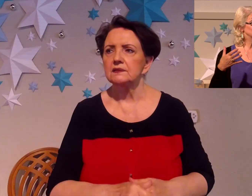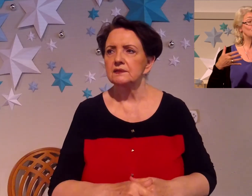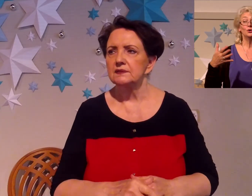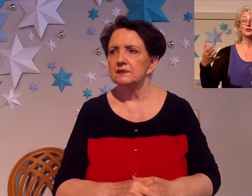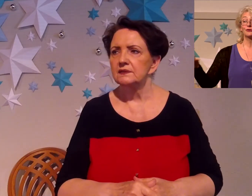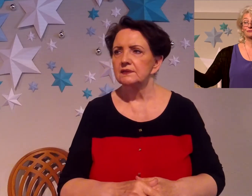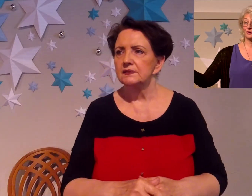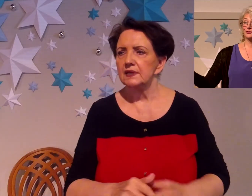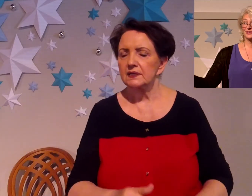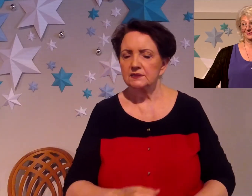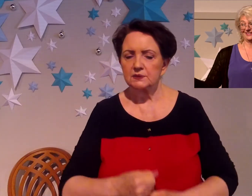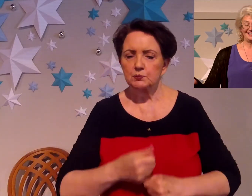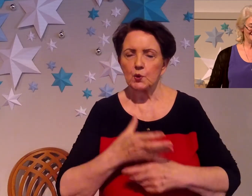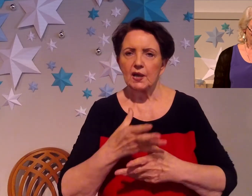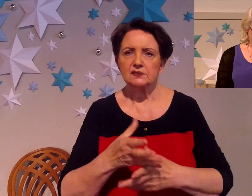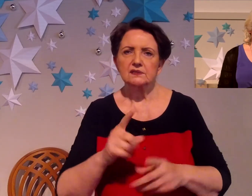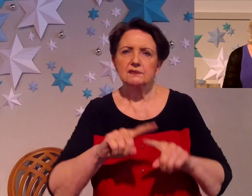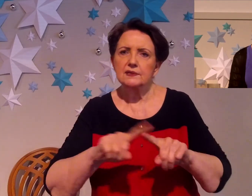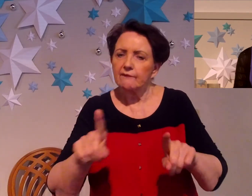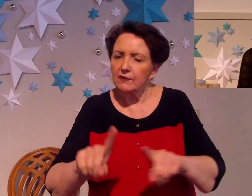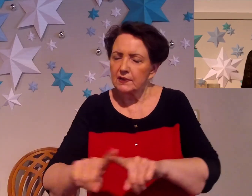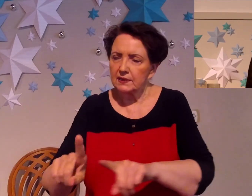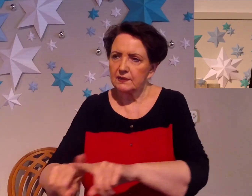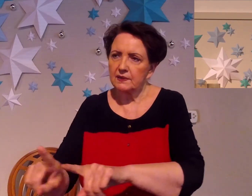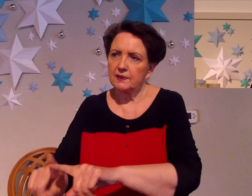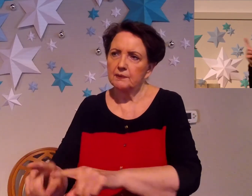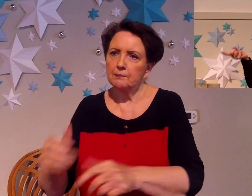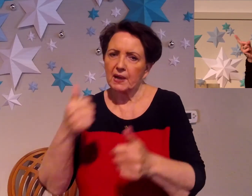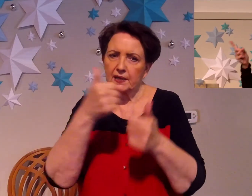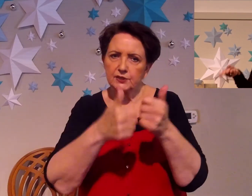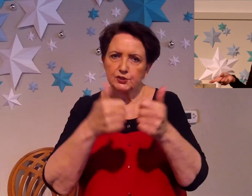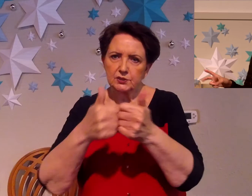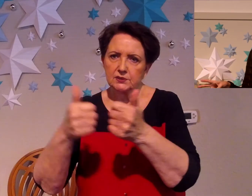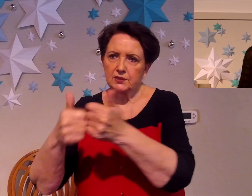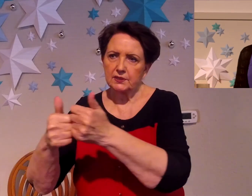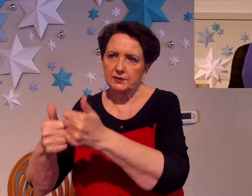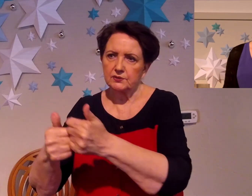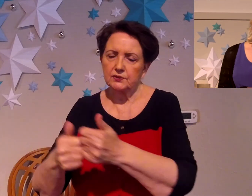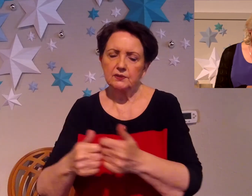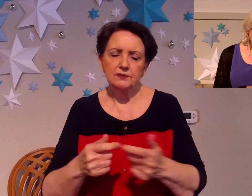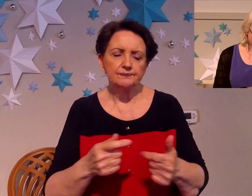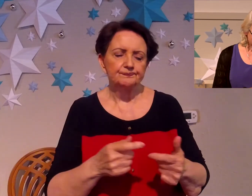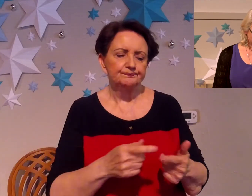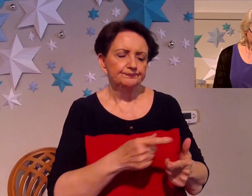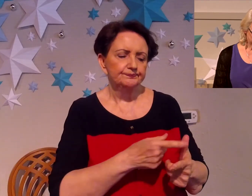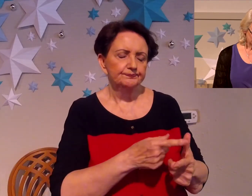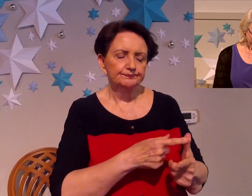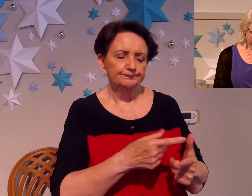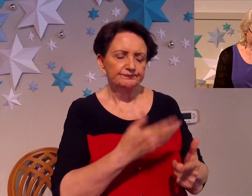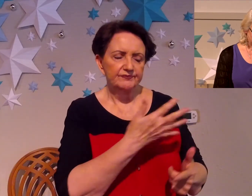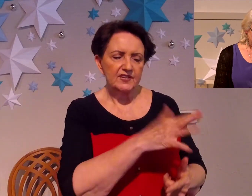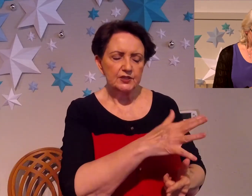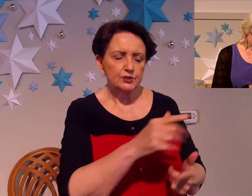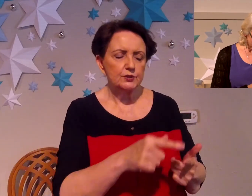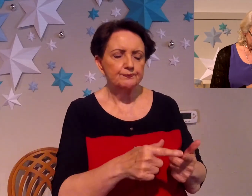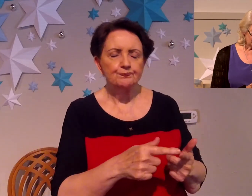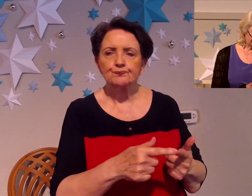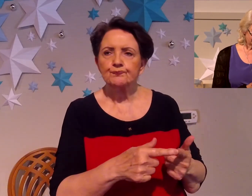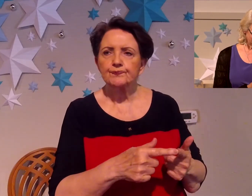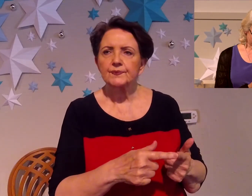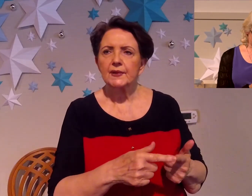expressed so diversely by each of us. So the first quality is beauty. The second quality